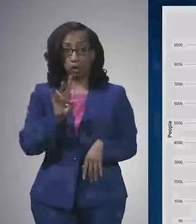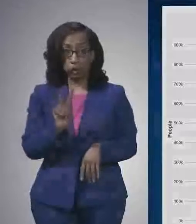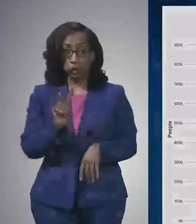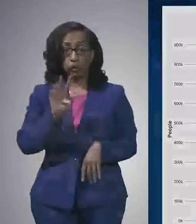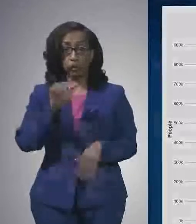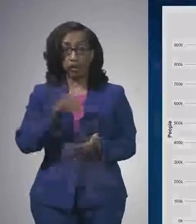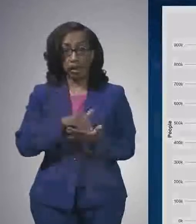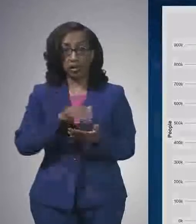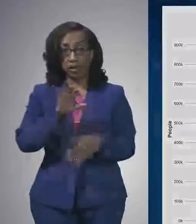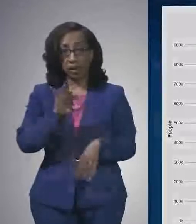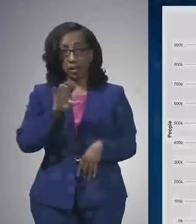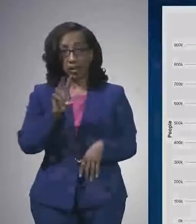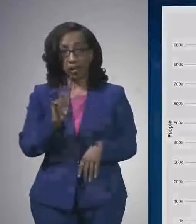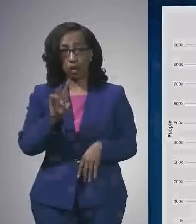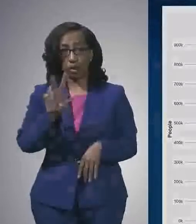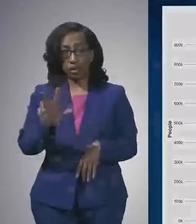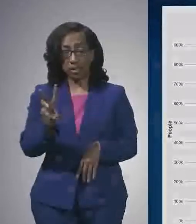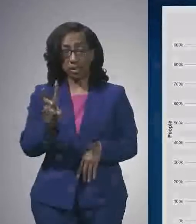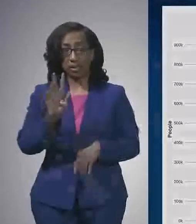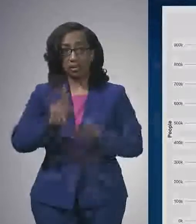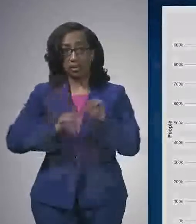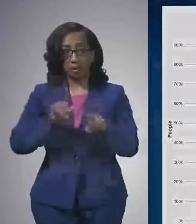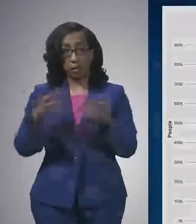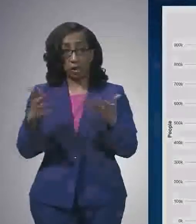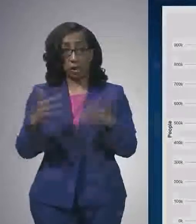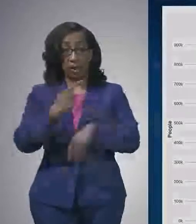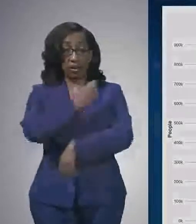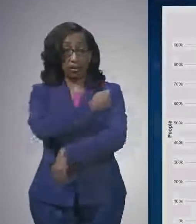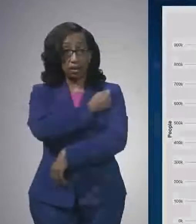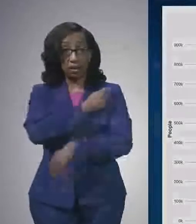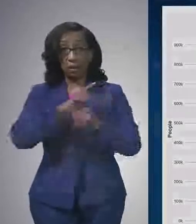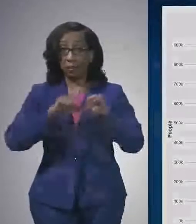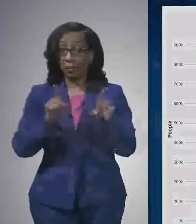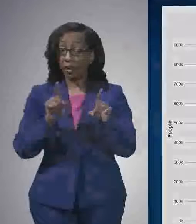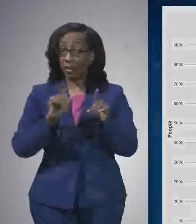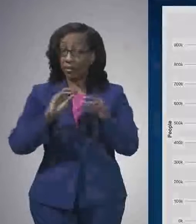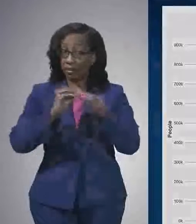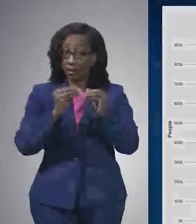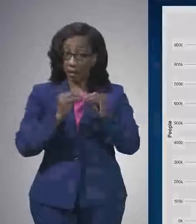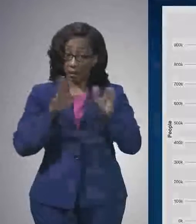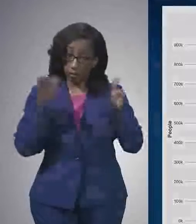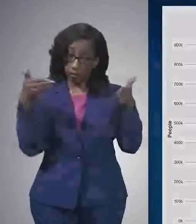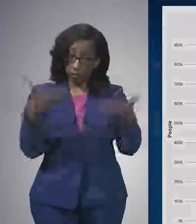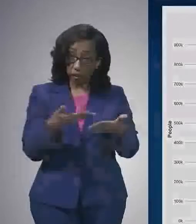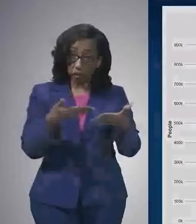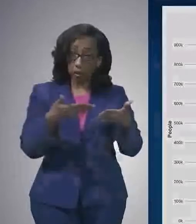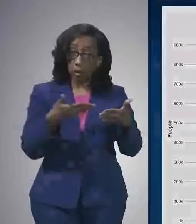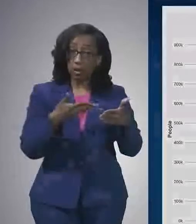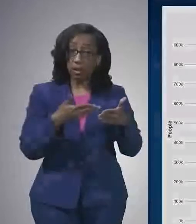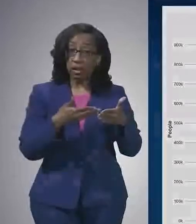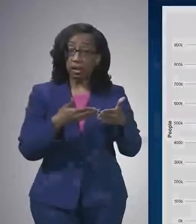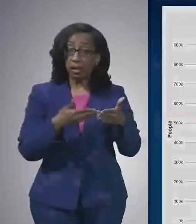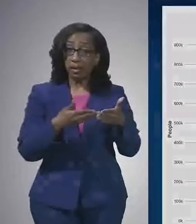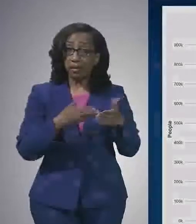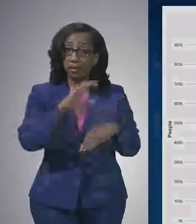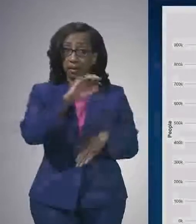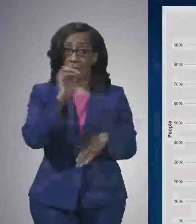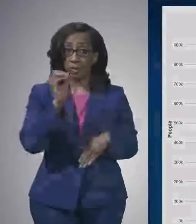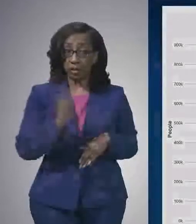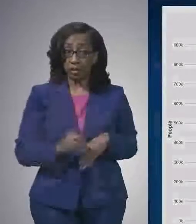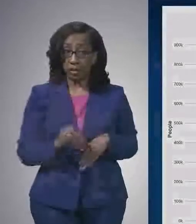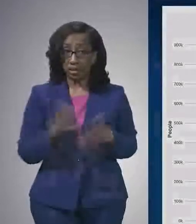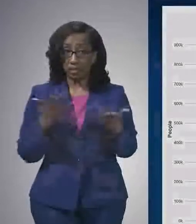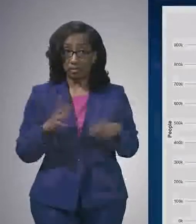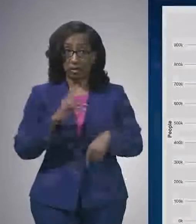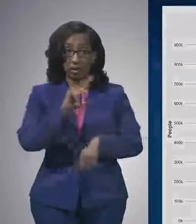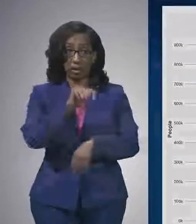432,796 people vaccinated. But the number that you should really focus on is the percent of the population that's vaccinated in Shelby